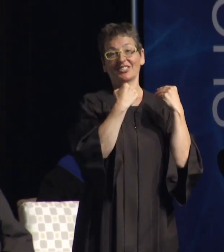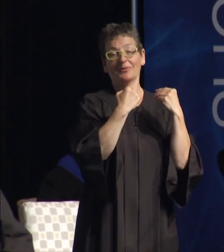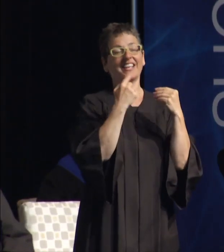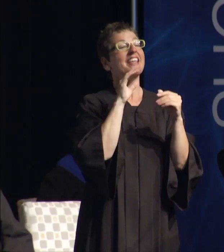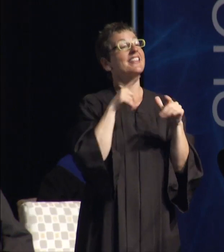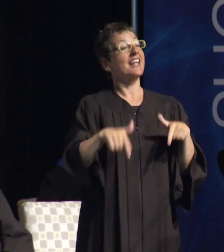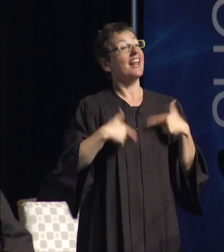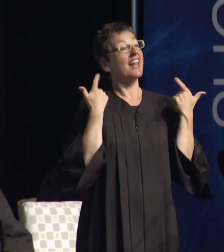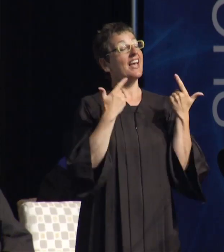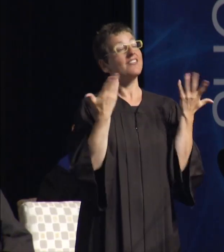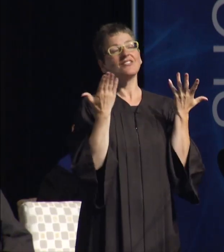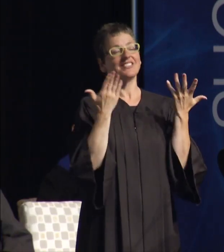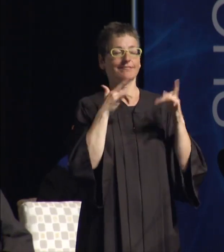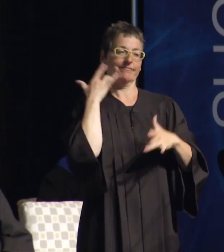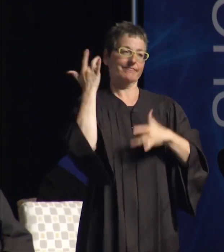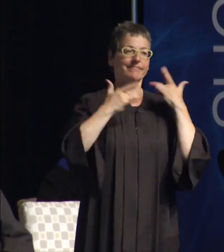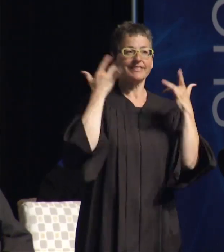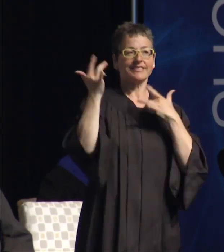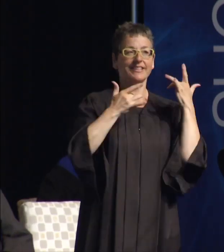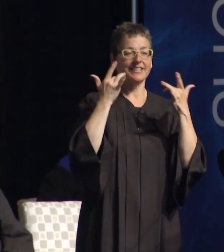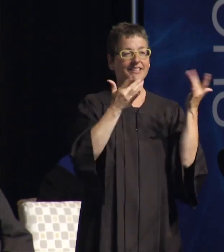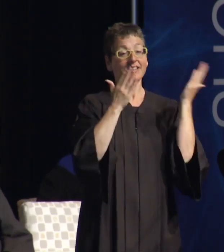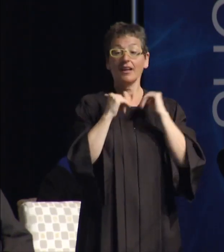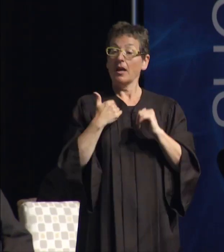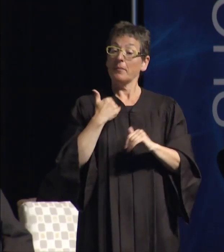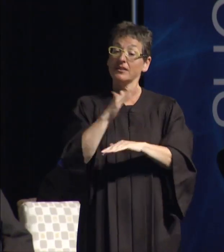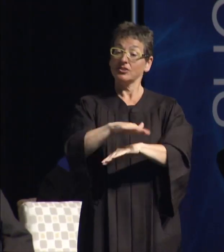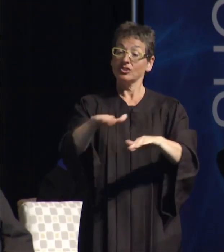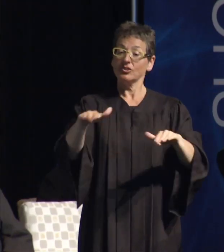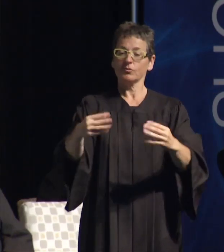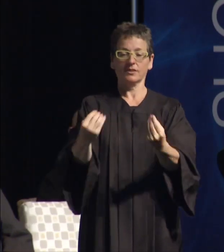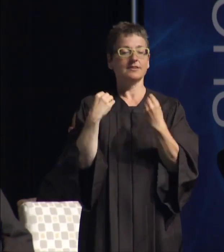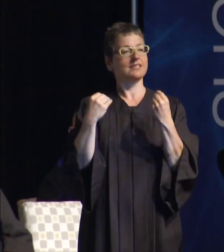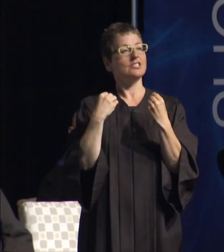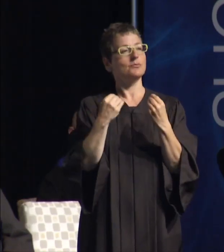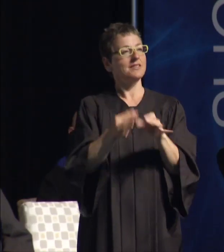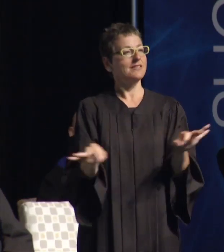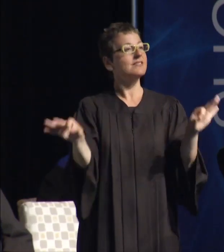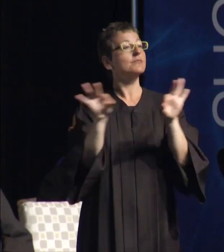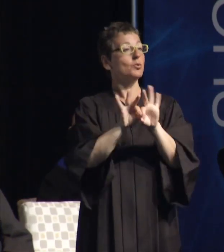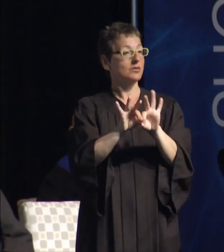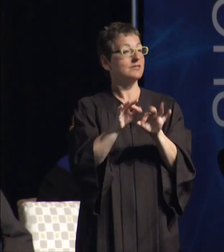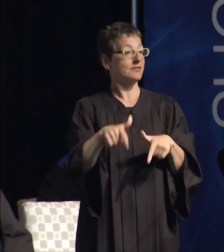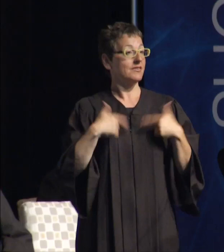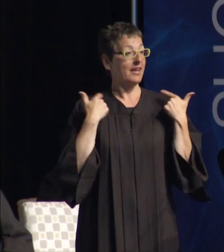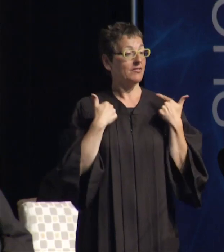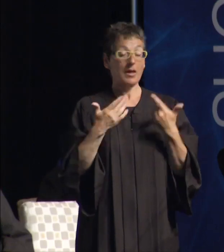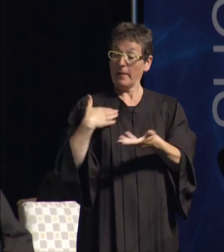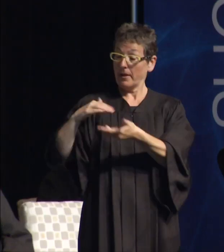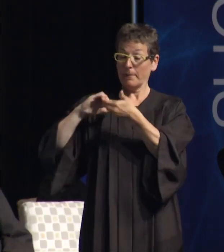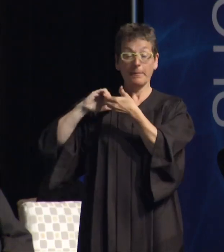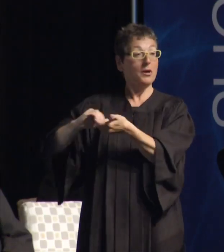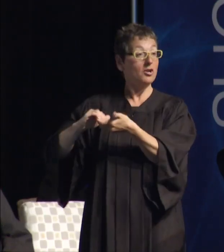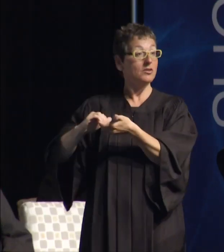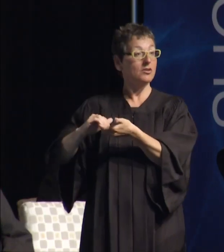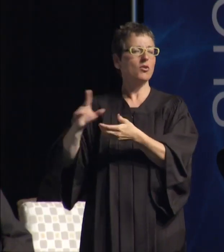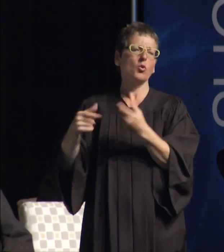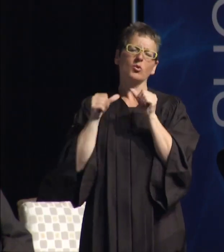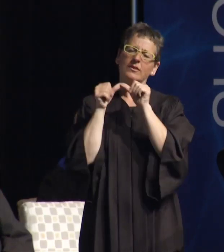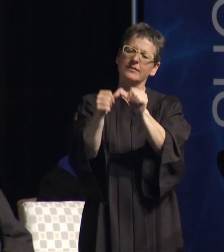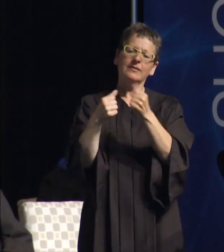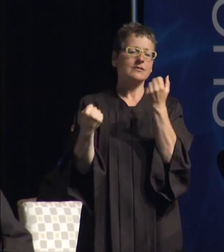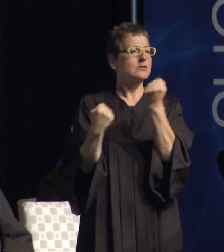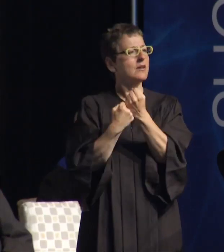adventure. To my children who taught me the value of life. To my partner who continued to love and support